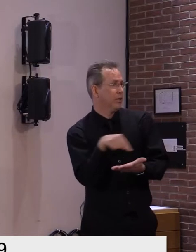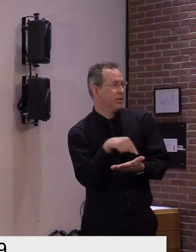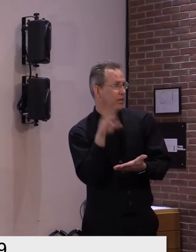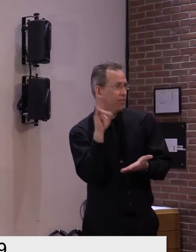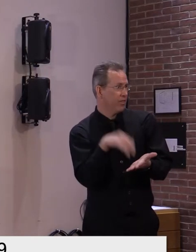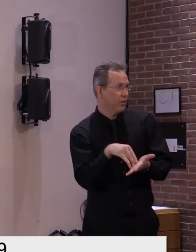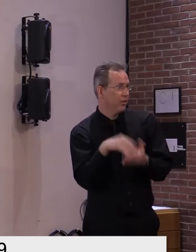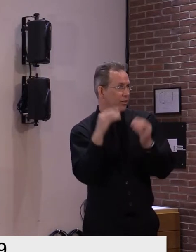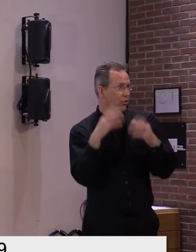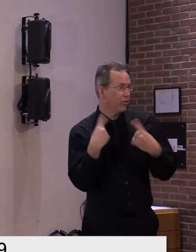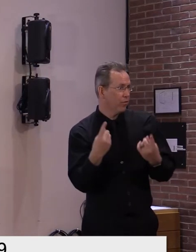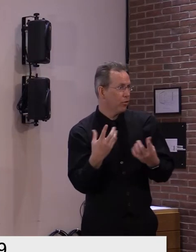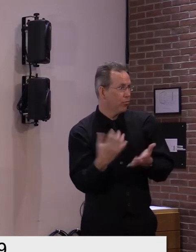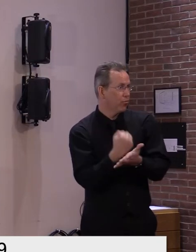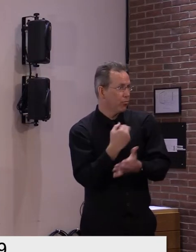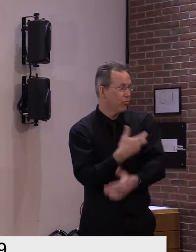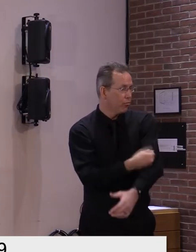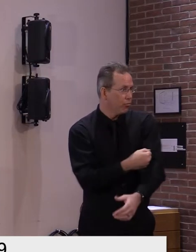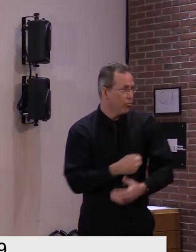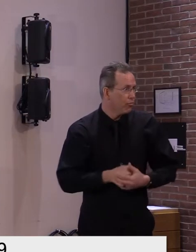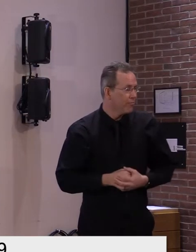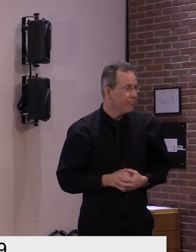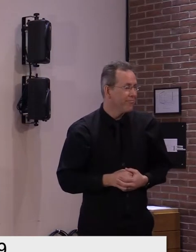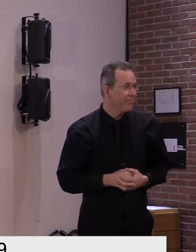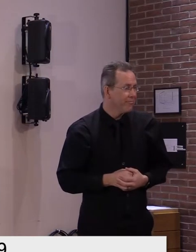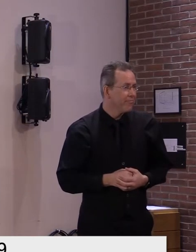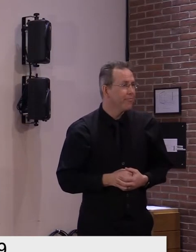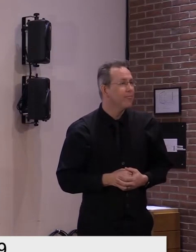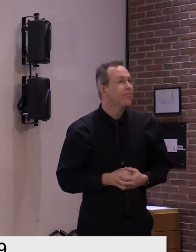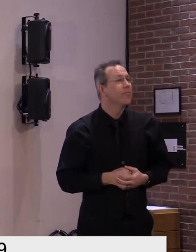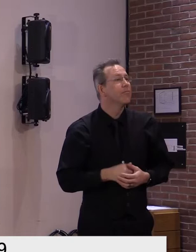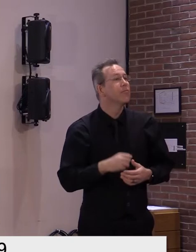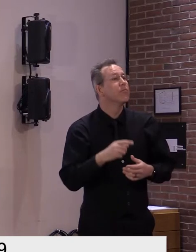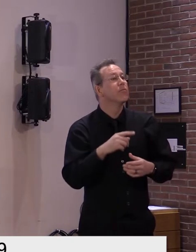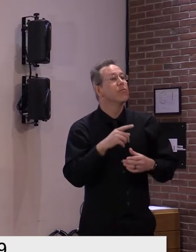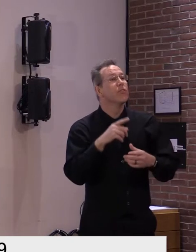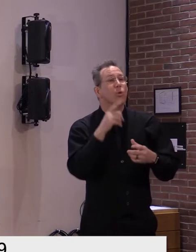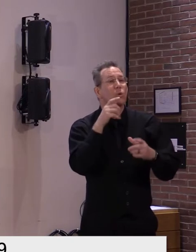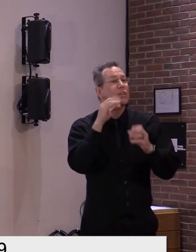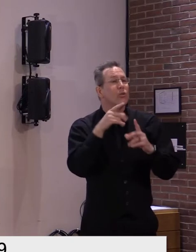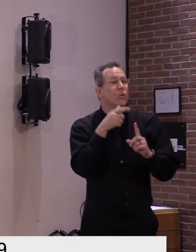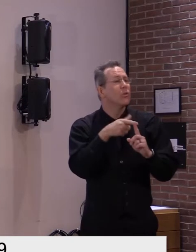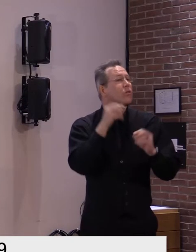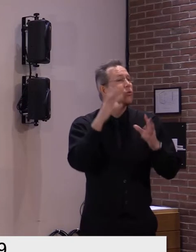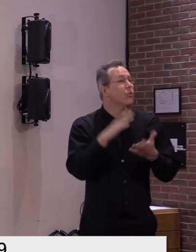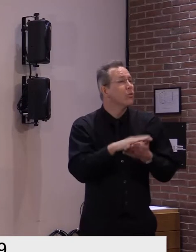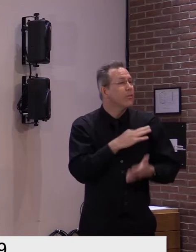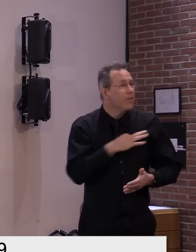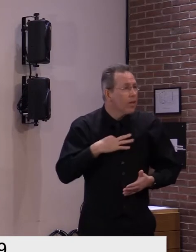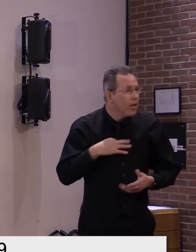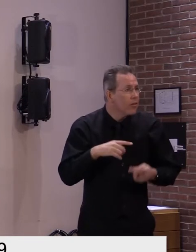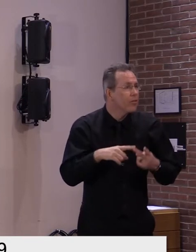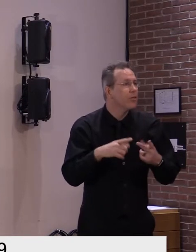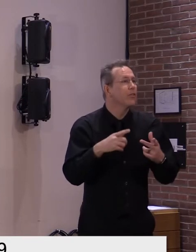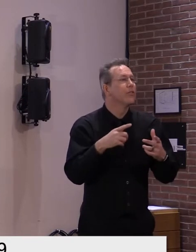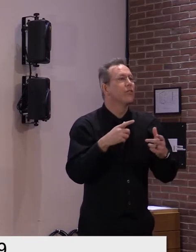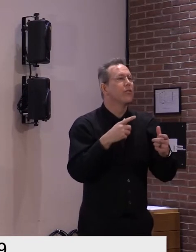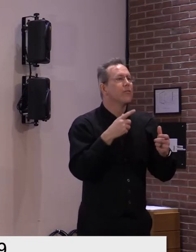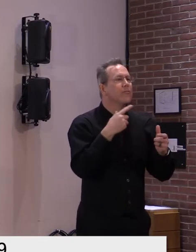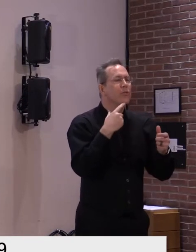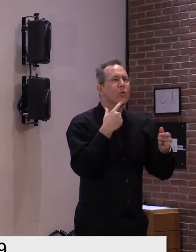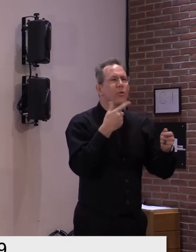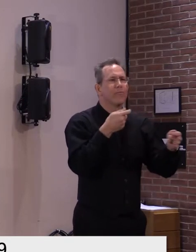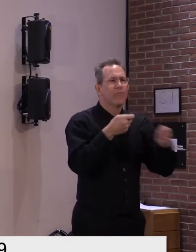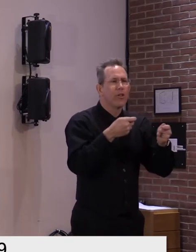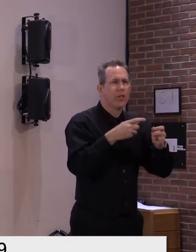and individuals in the group of teachers, school staff, and regulated child care programs. I have in